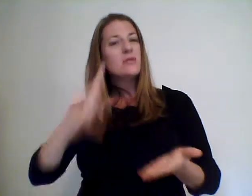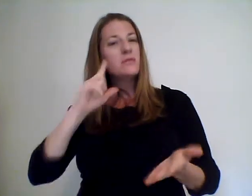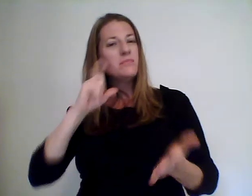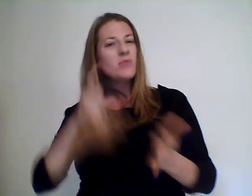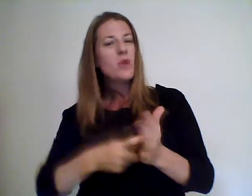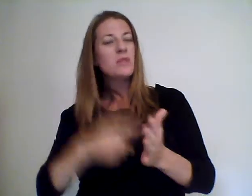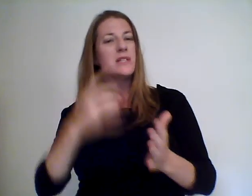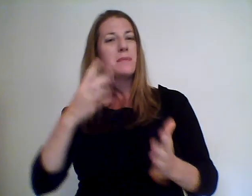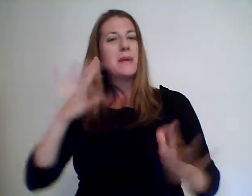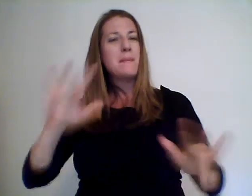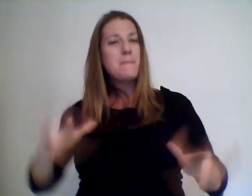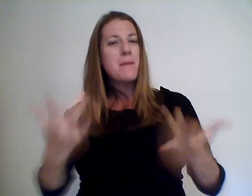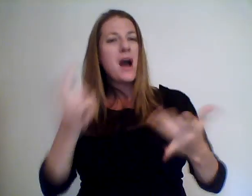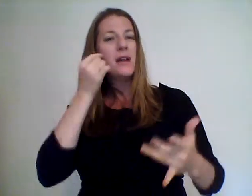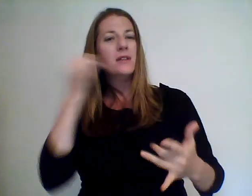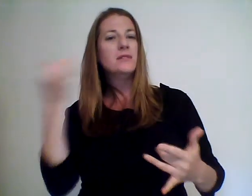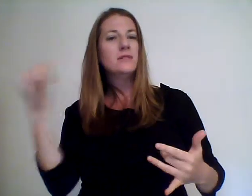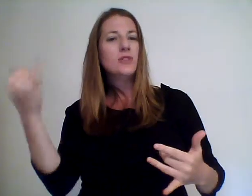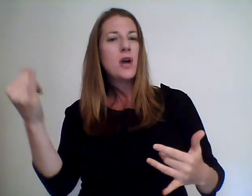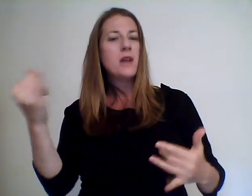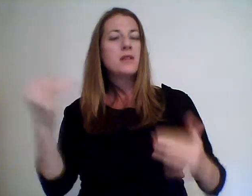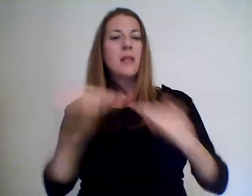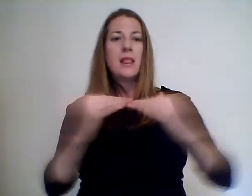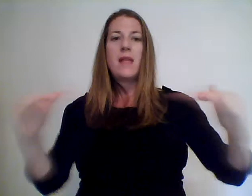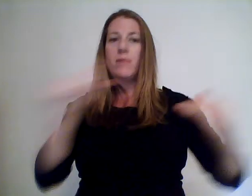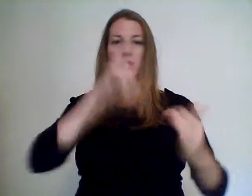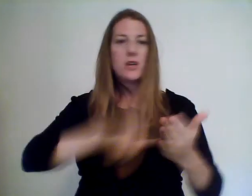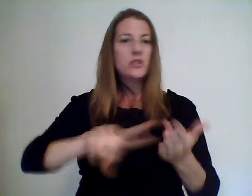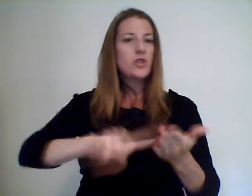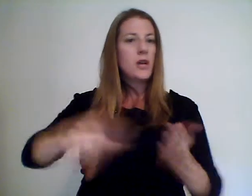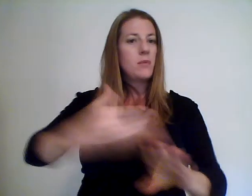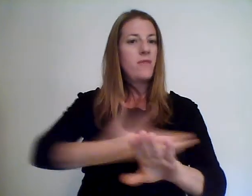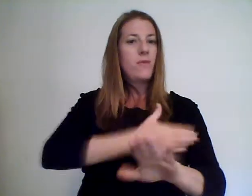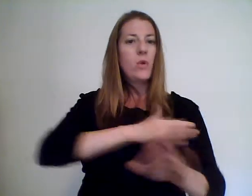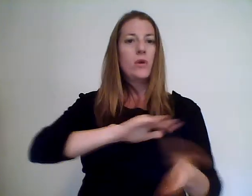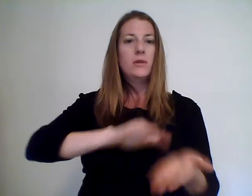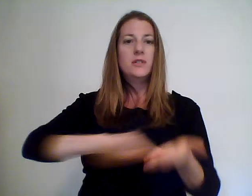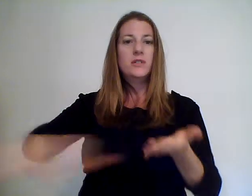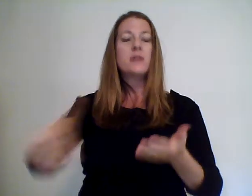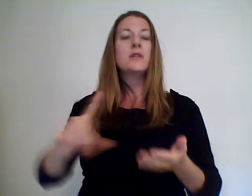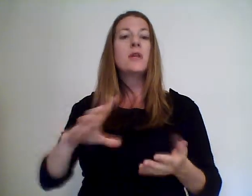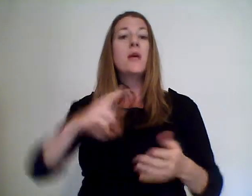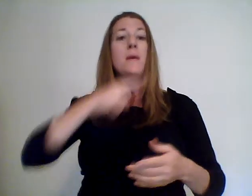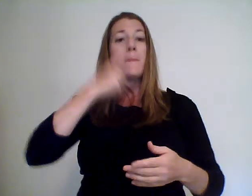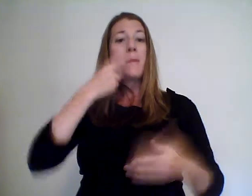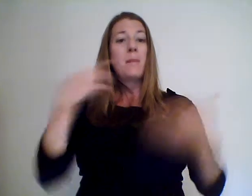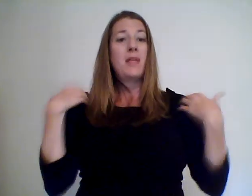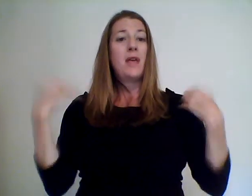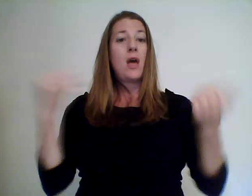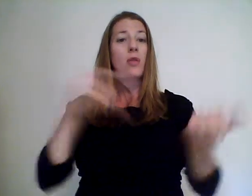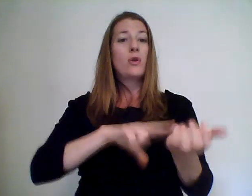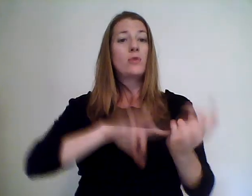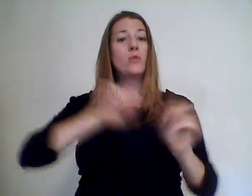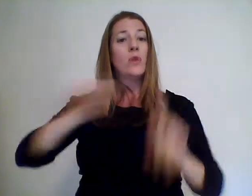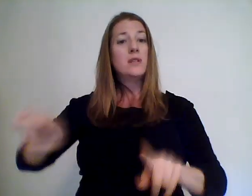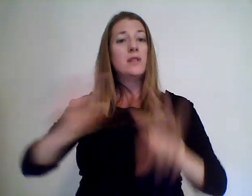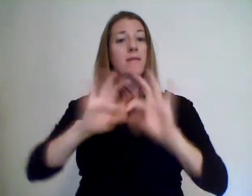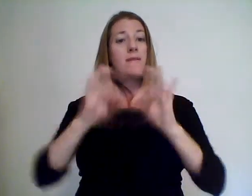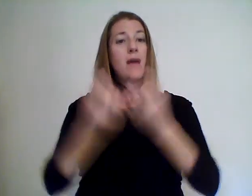not taken before discharge. The public health nurse came to the family's home at 52 hours. At that time, Jason was noted